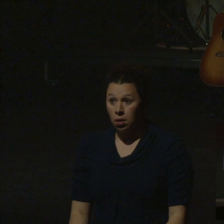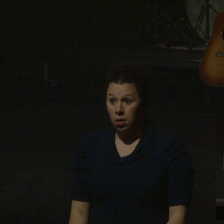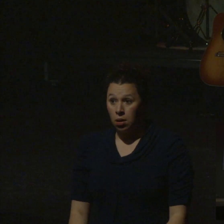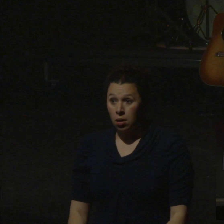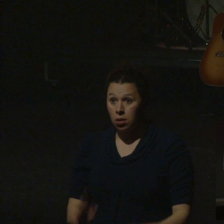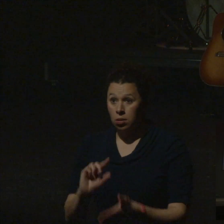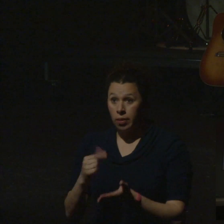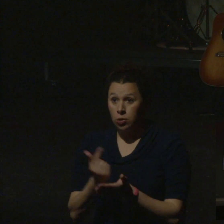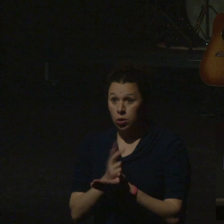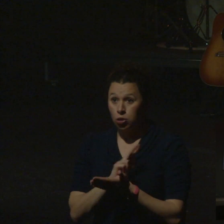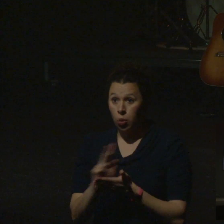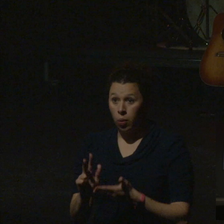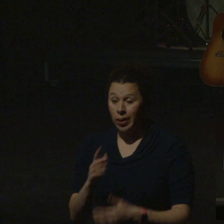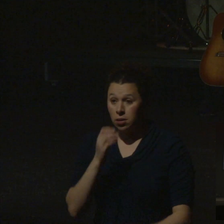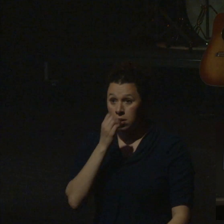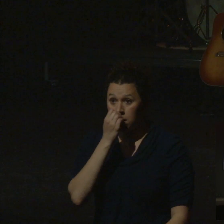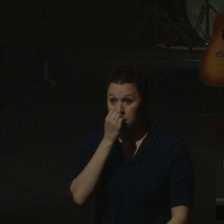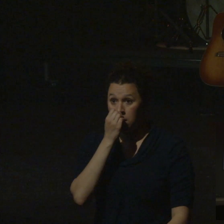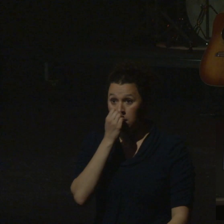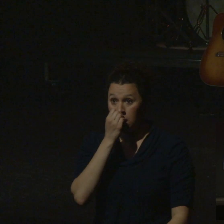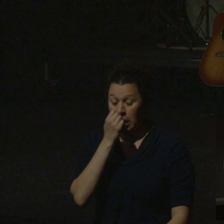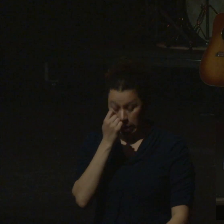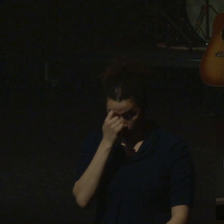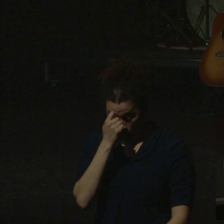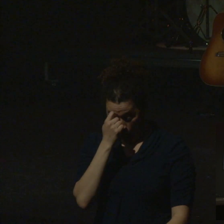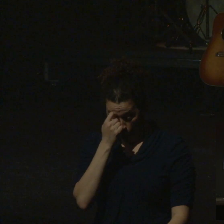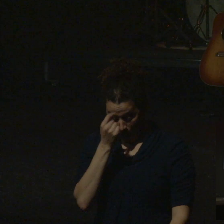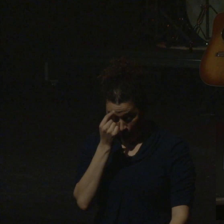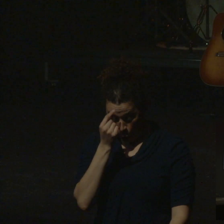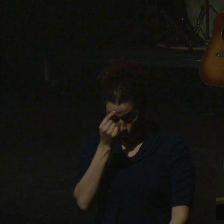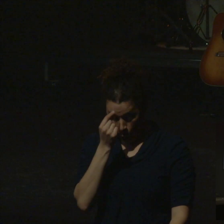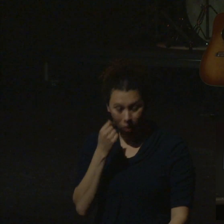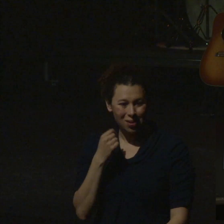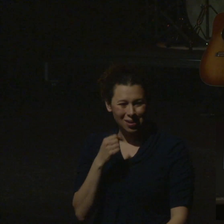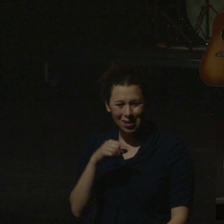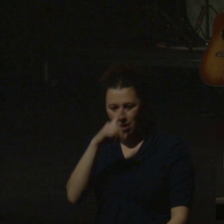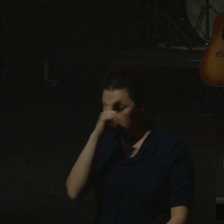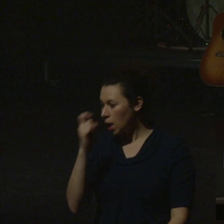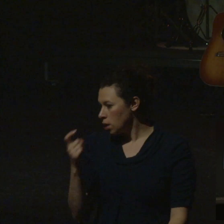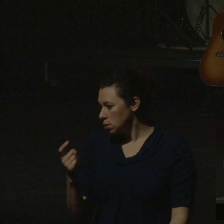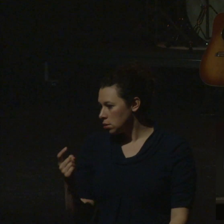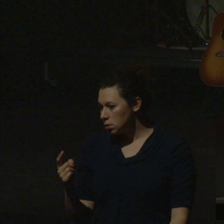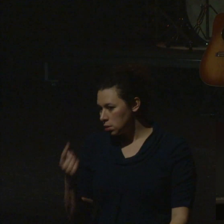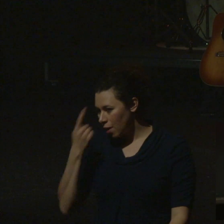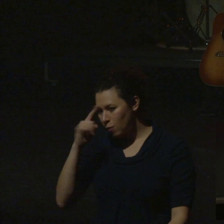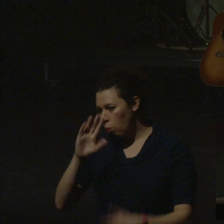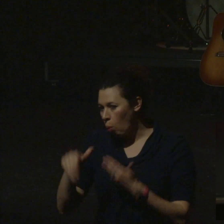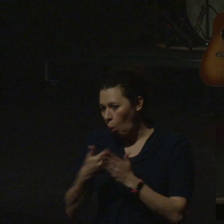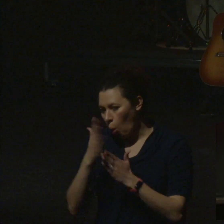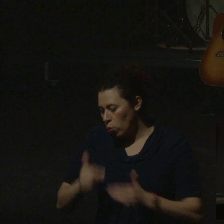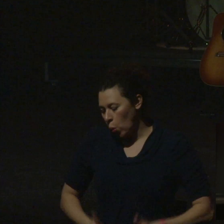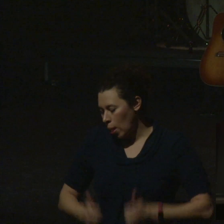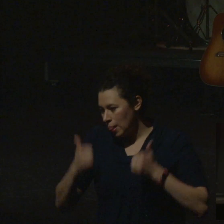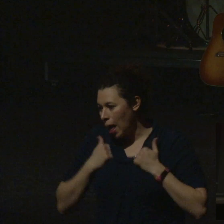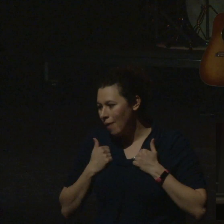3 weeks. Because the truth is, you've been like directed by your parents for like all your life.